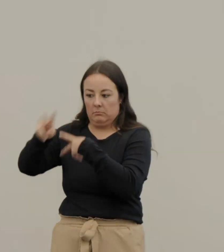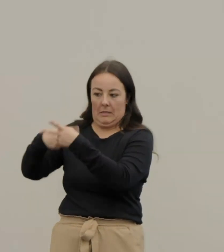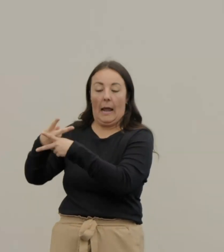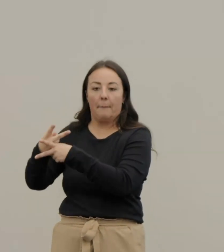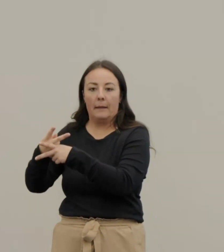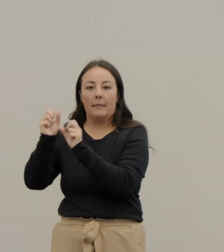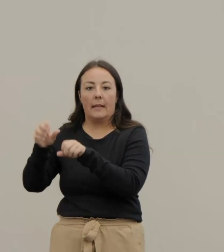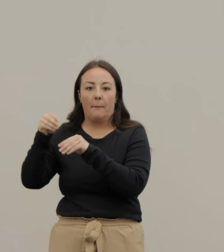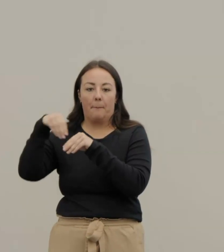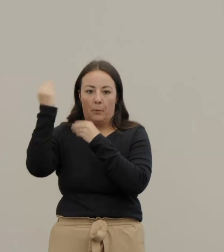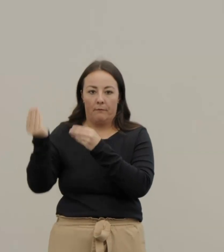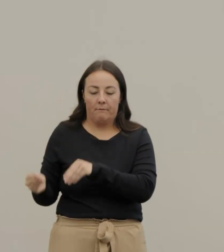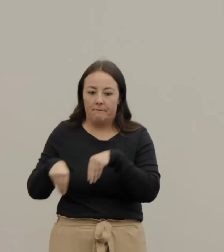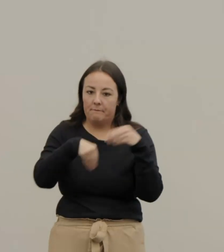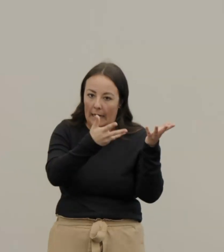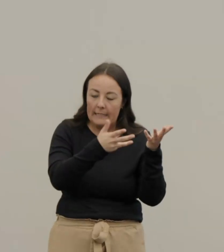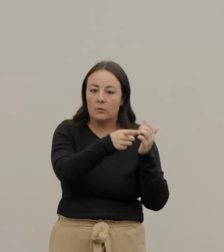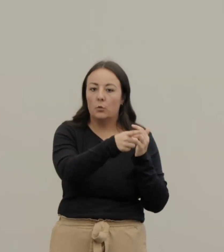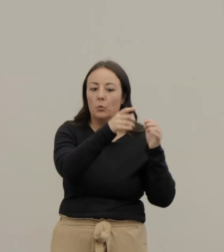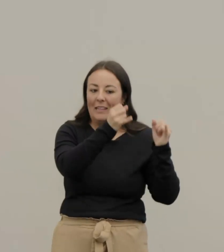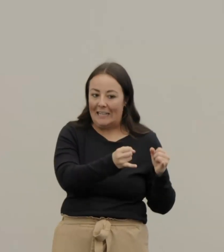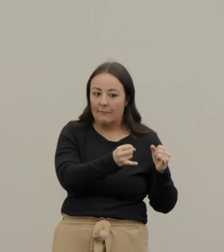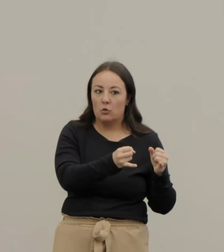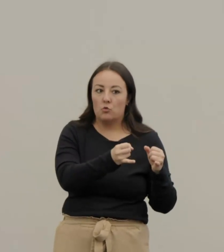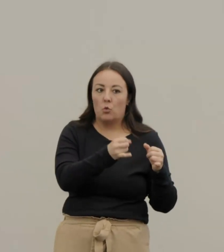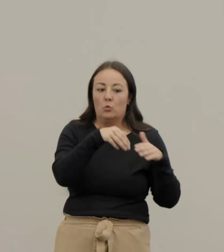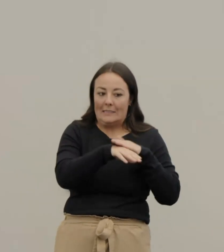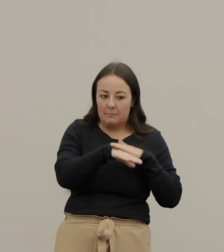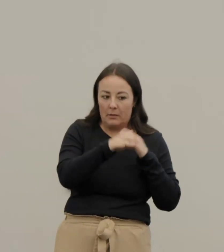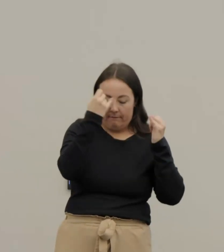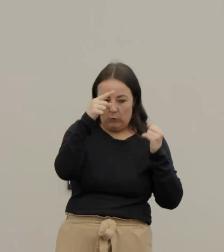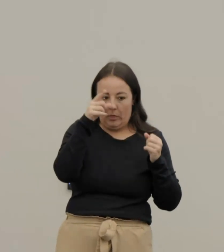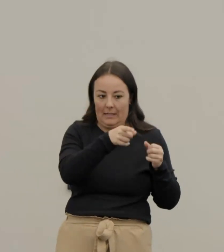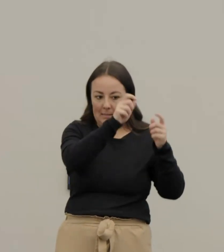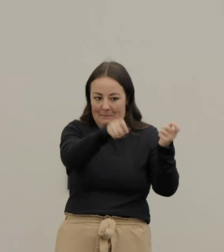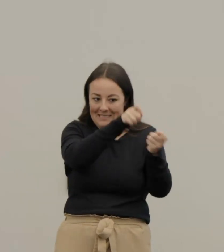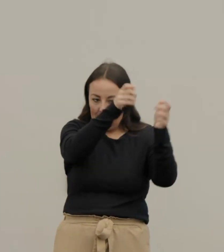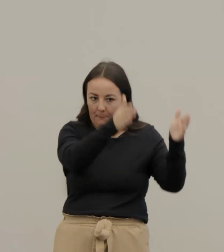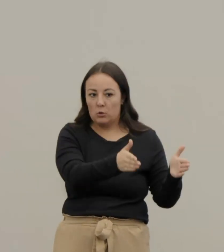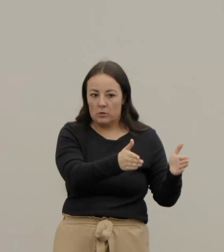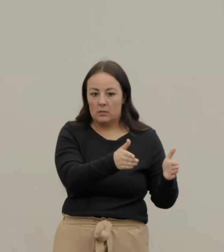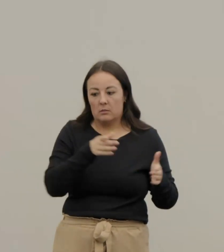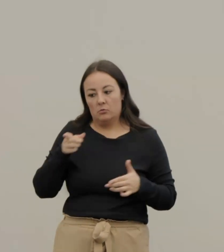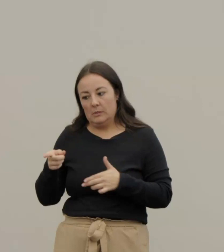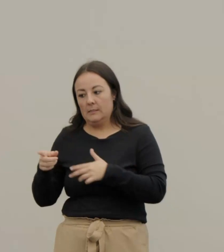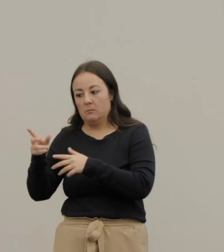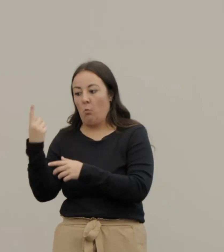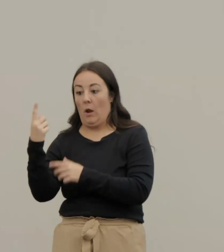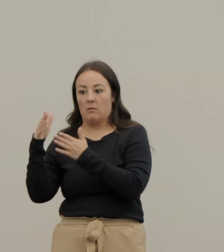format. And that alleviates you from needing to globally say this needs to be compliant.